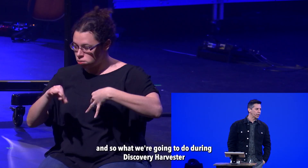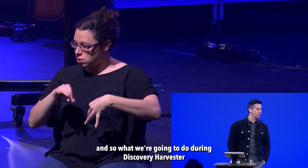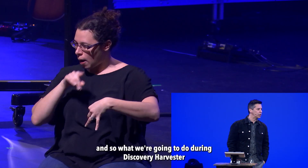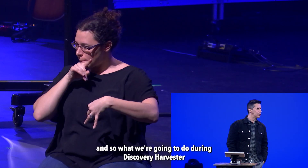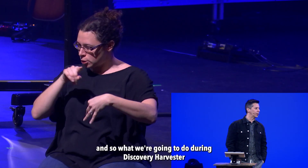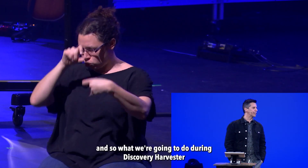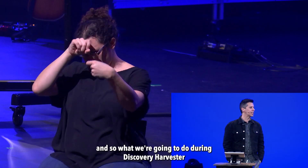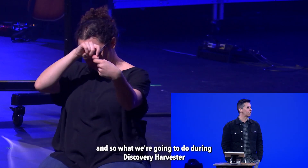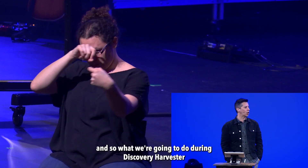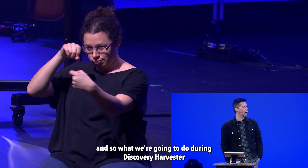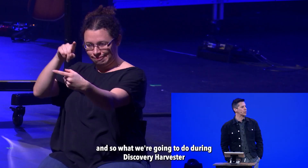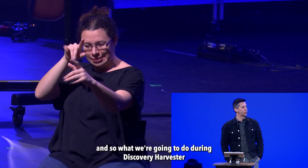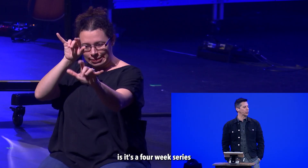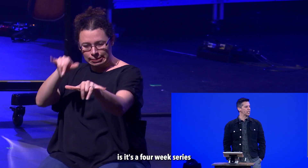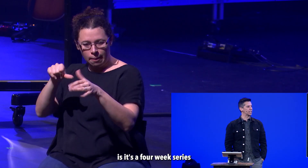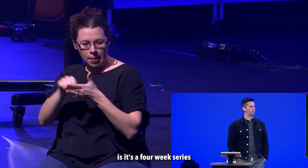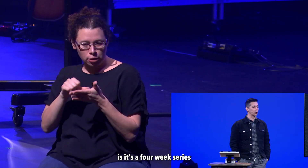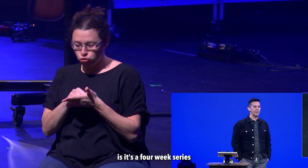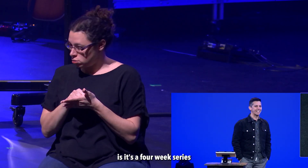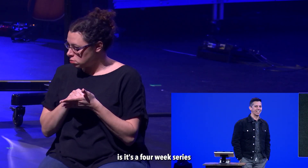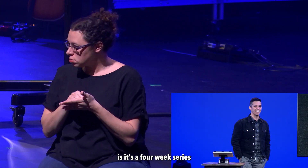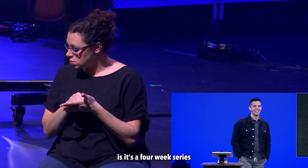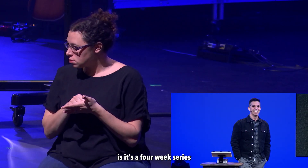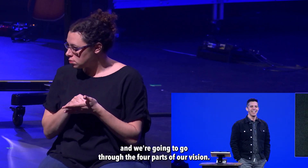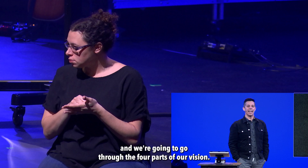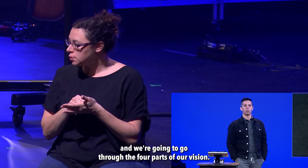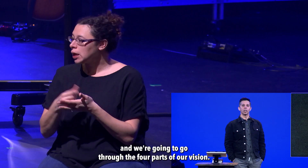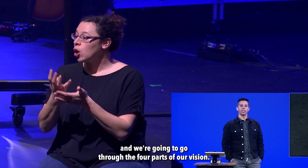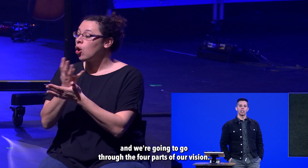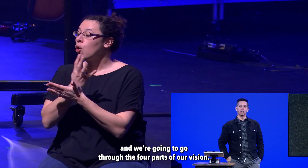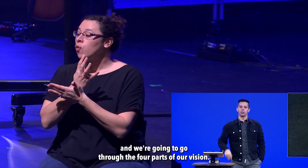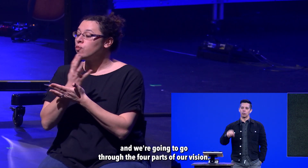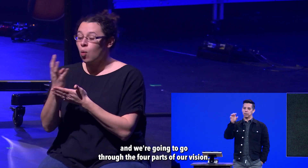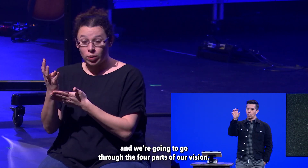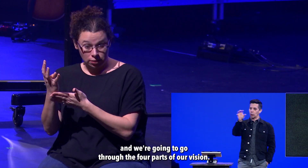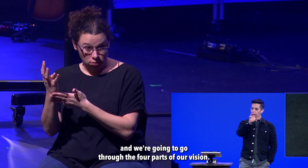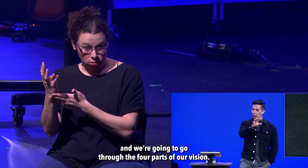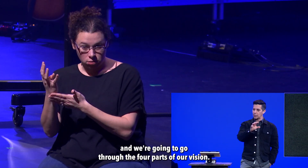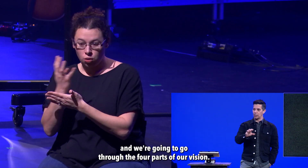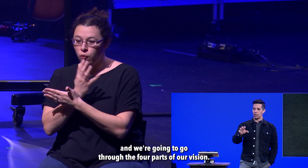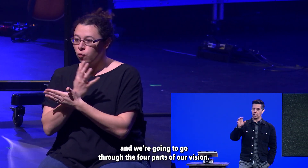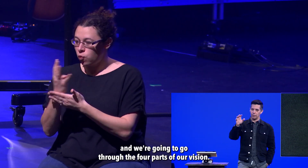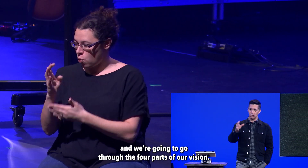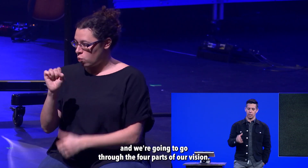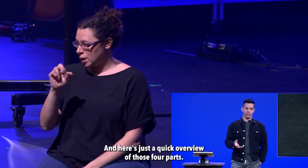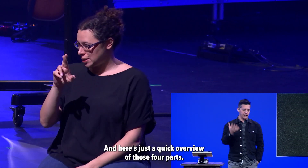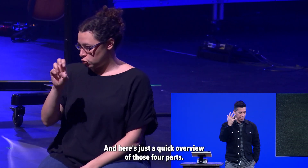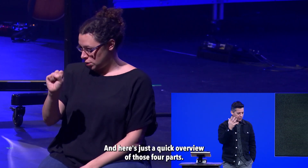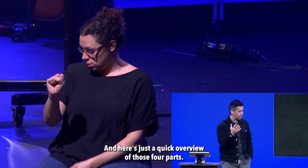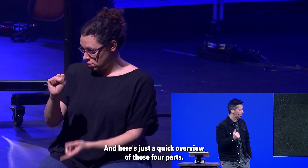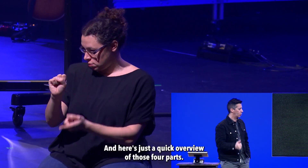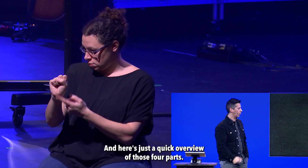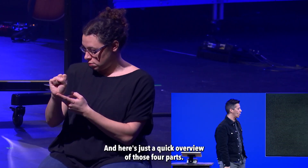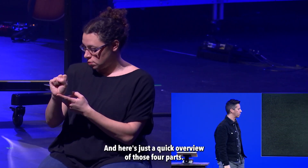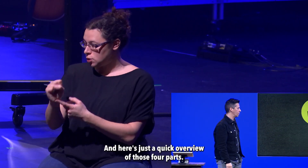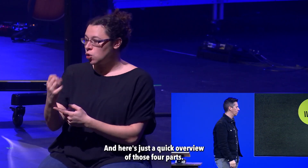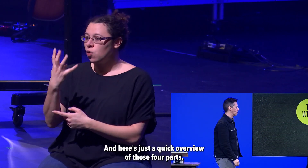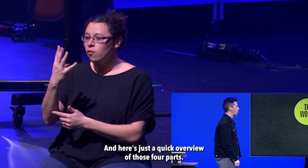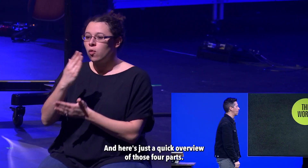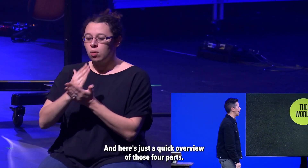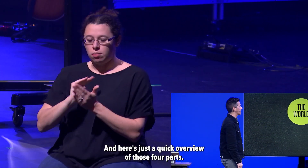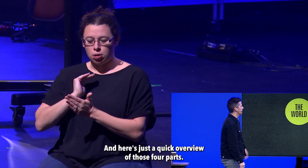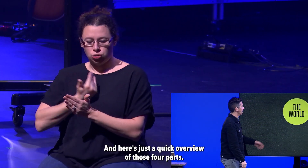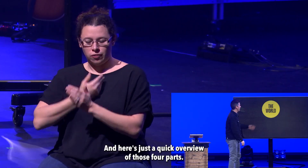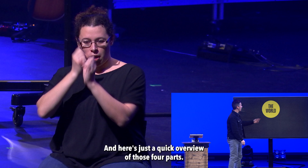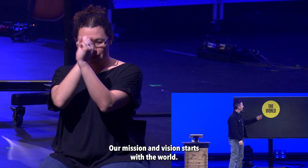so what we're going to do during Discover Harvester is it's a four-week series, and we're going to go through the four parts of our vision. And here's just a quick overview of those